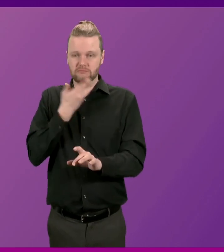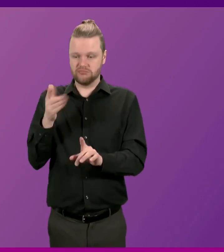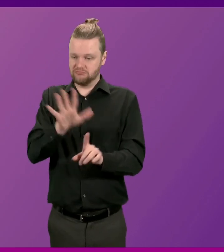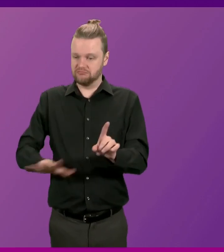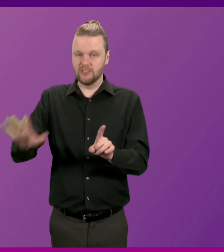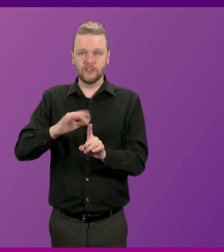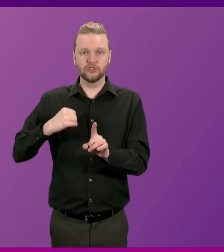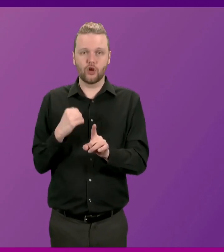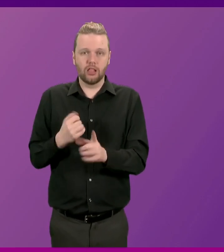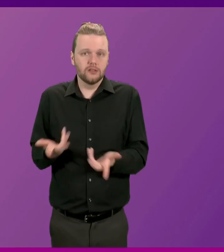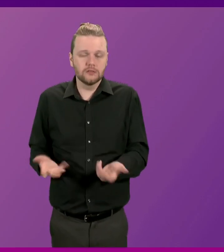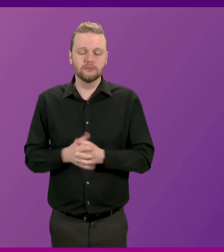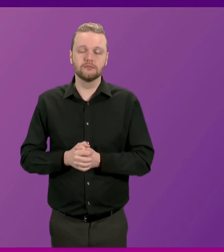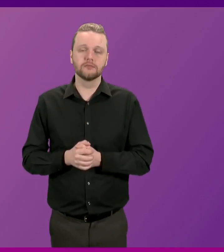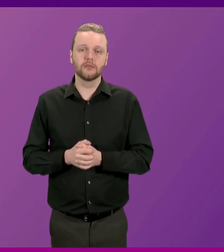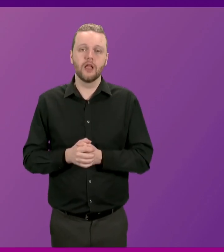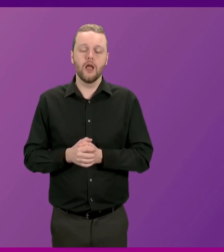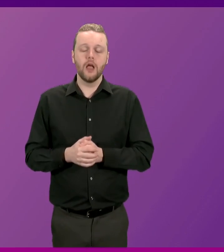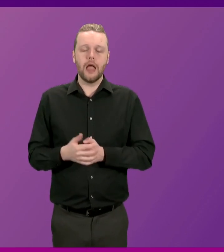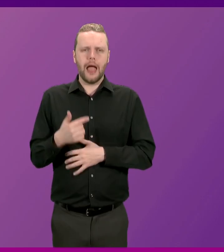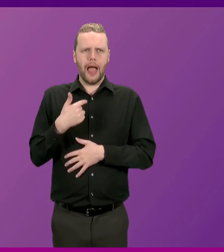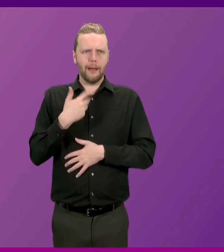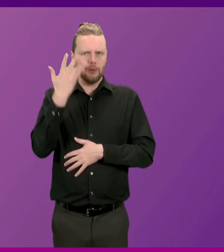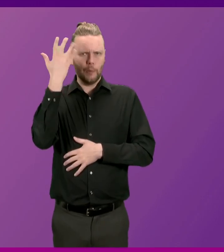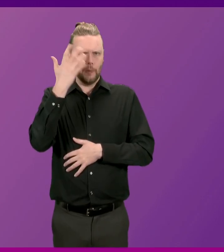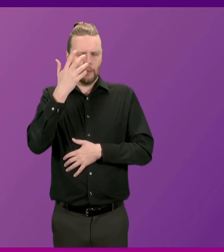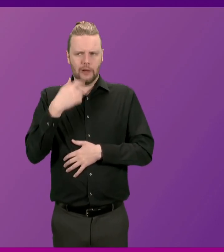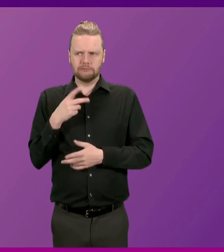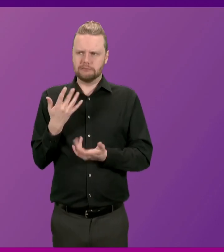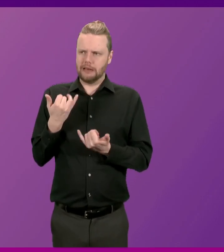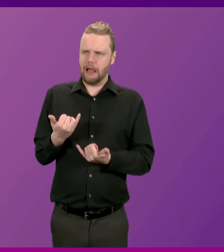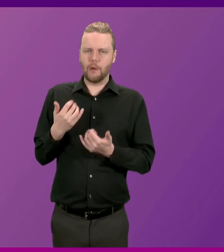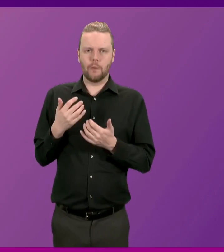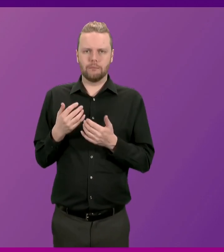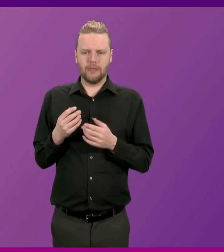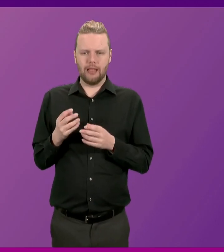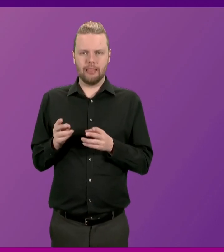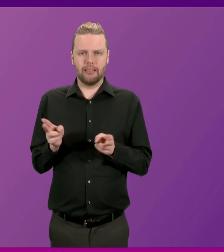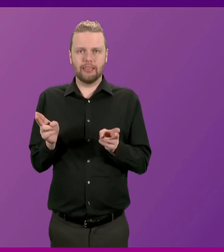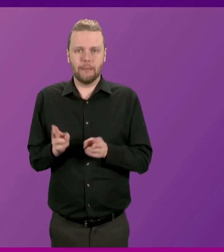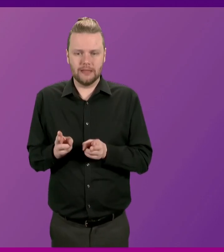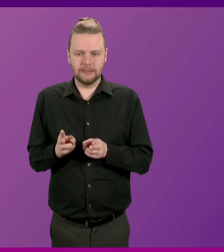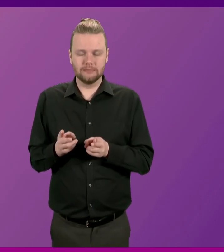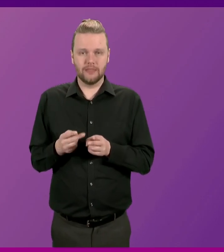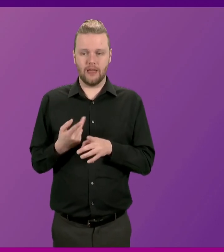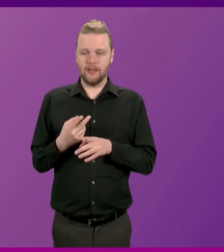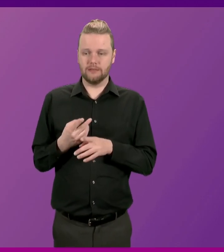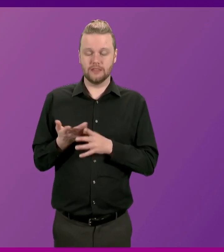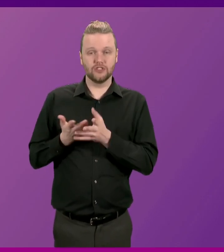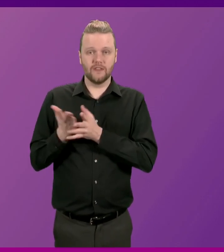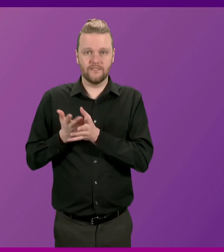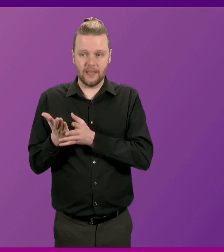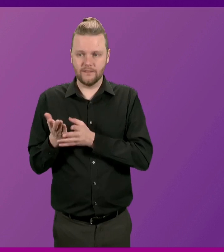still. Furthermore, I was concerned to hear that they are now limiting the victim survivors that